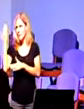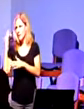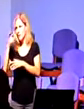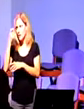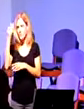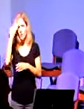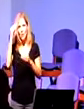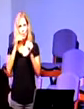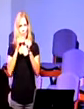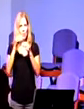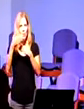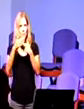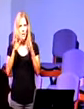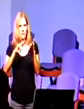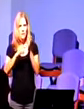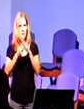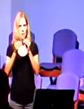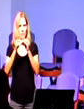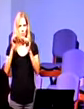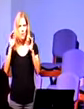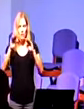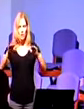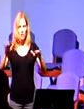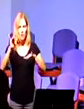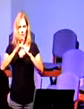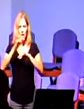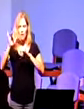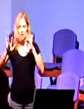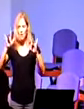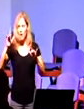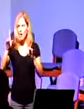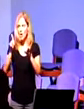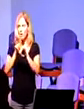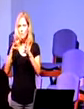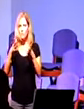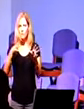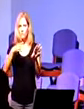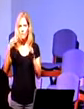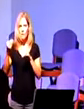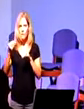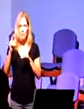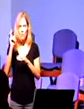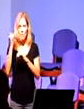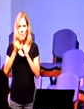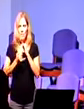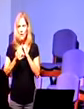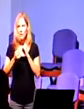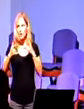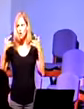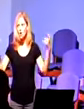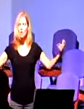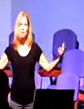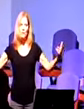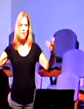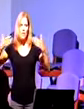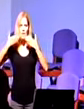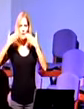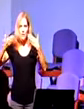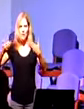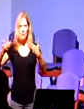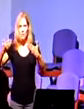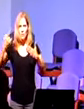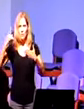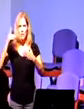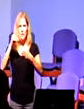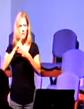we know more boxes mean more children touched. I also want to, before we go, say one last huge thank you to